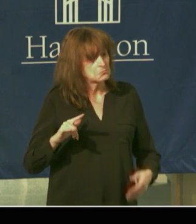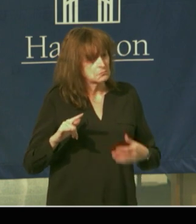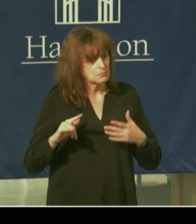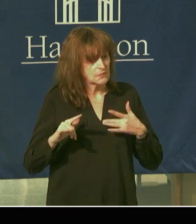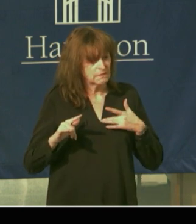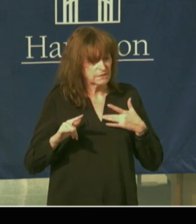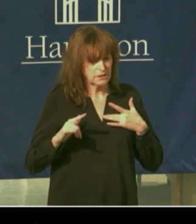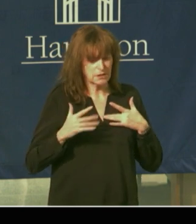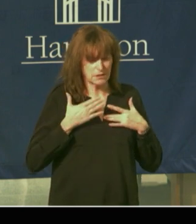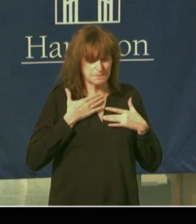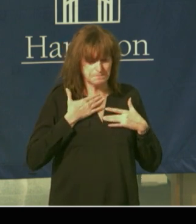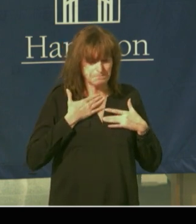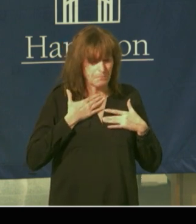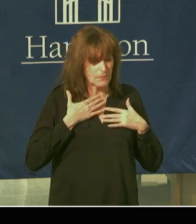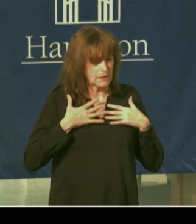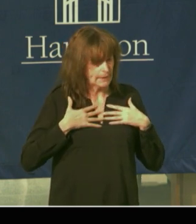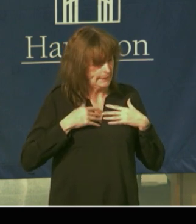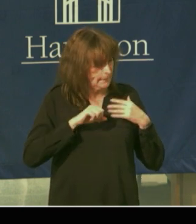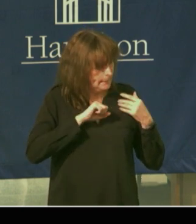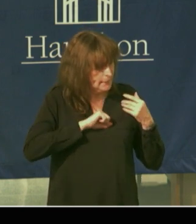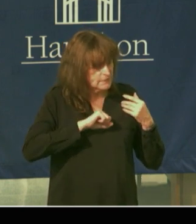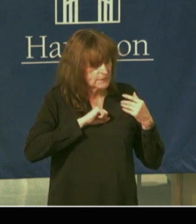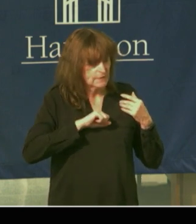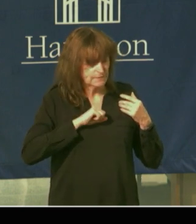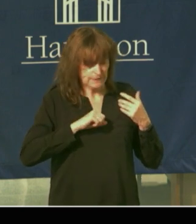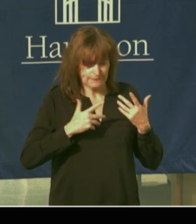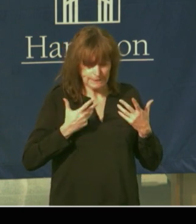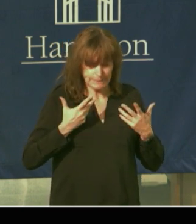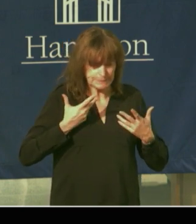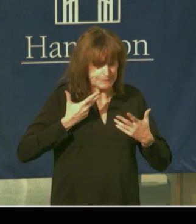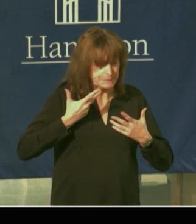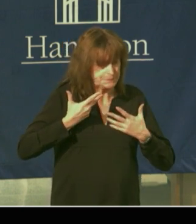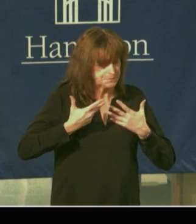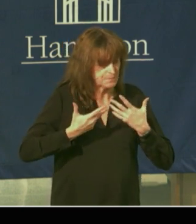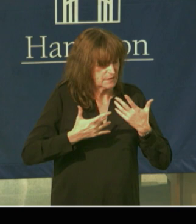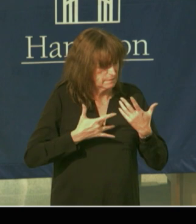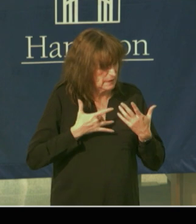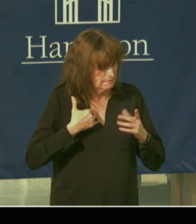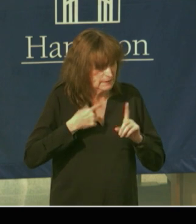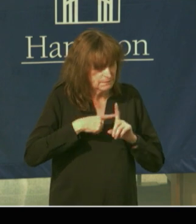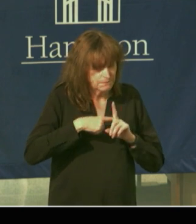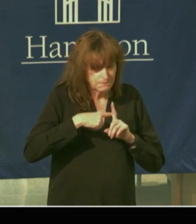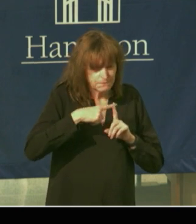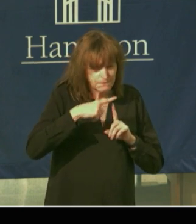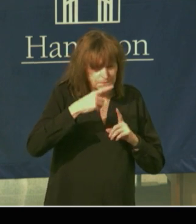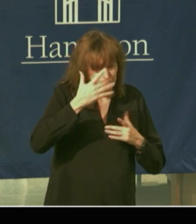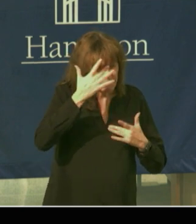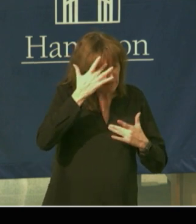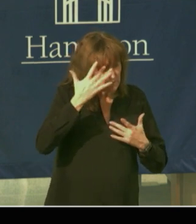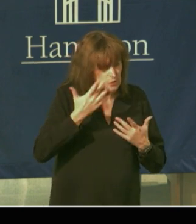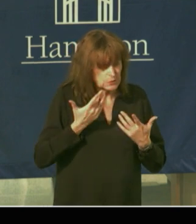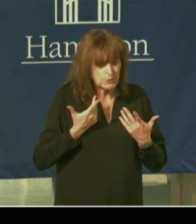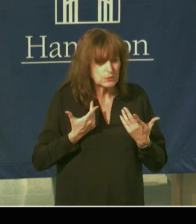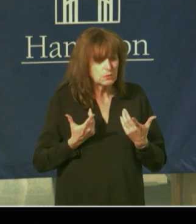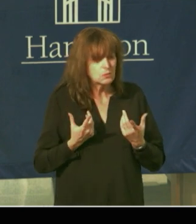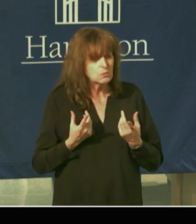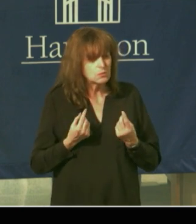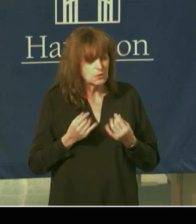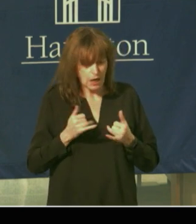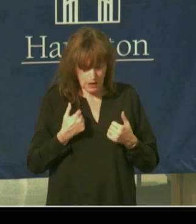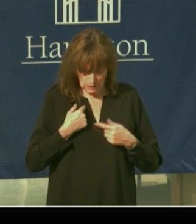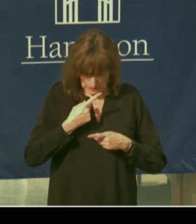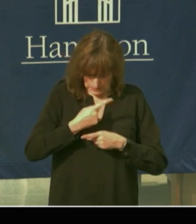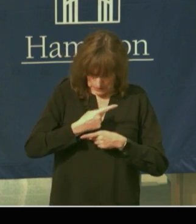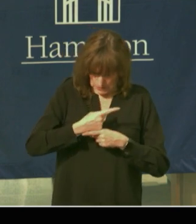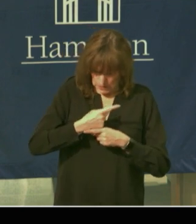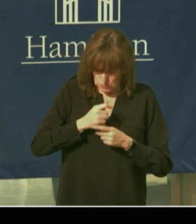to self-medicate, to look after themselves? What should they be doing? Great question, Mike. So the first is,